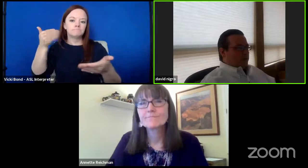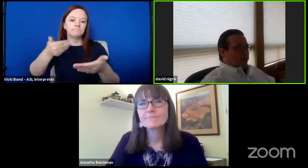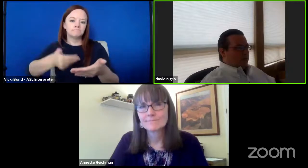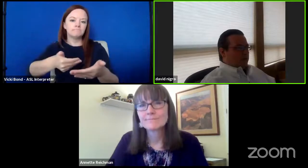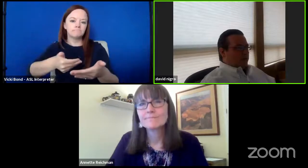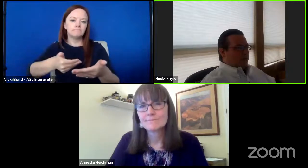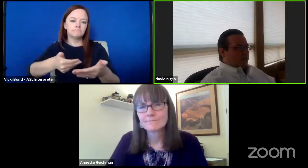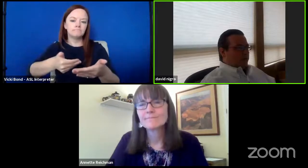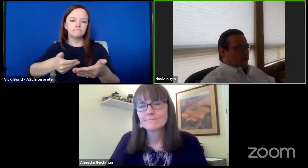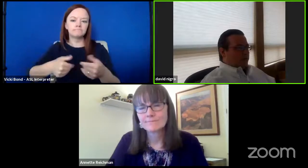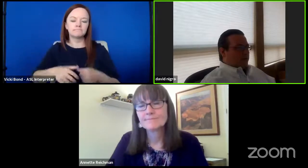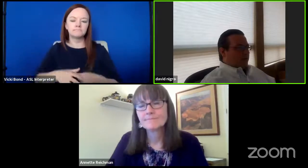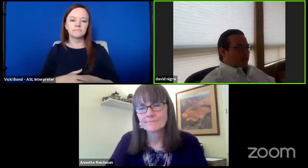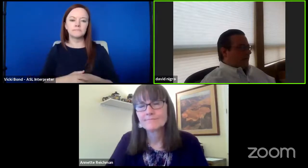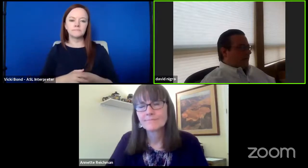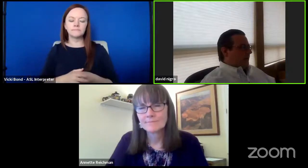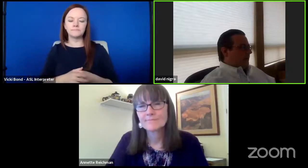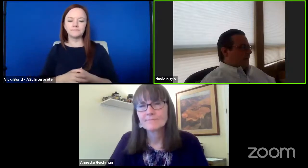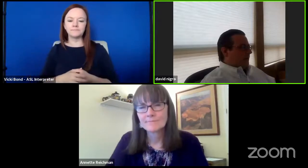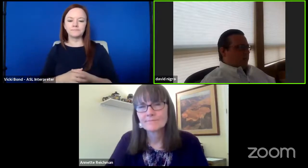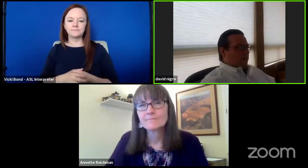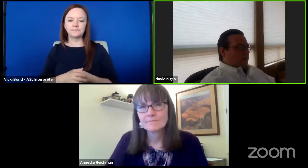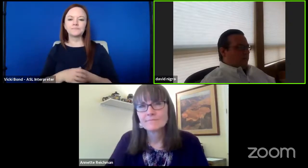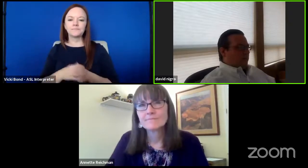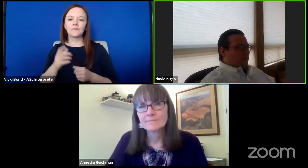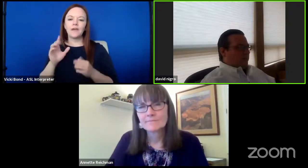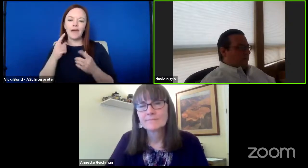as we get closer to the date and as we